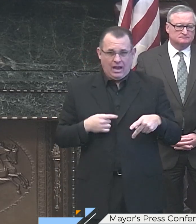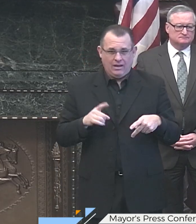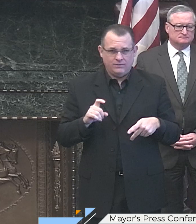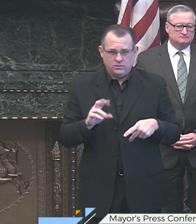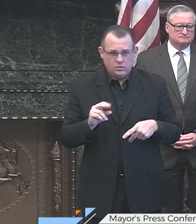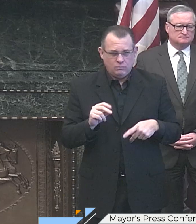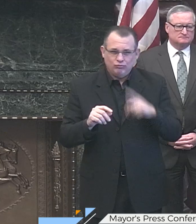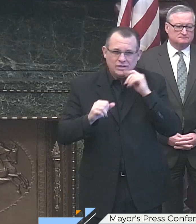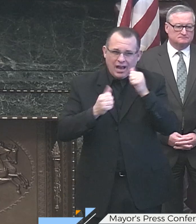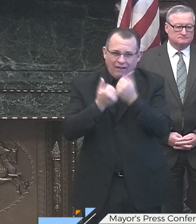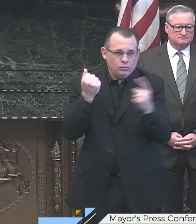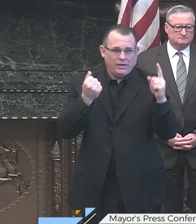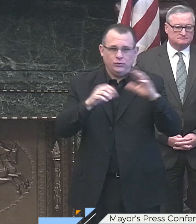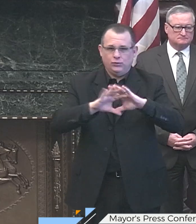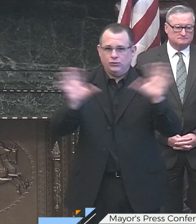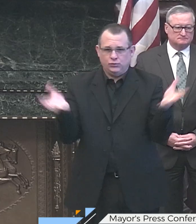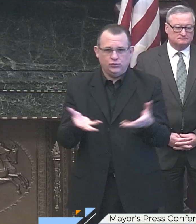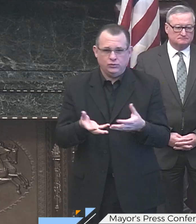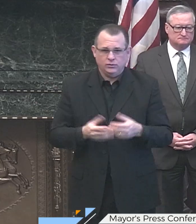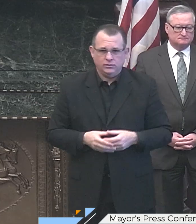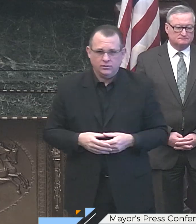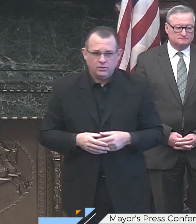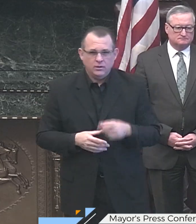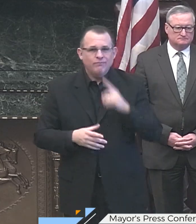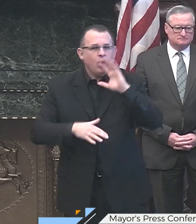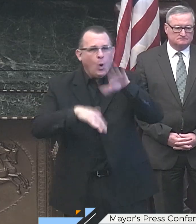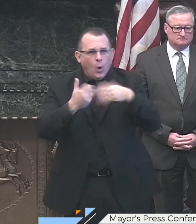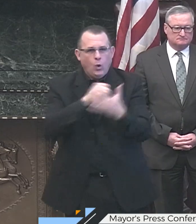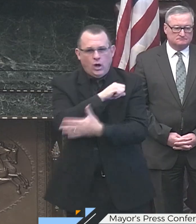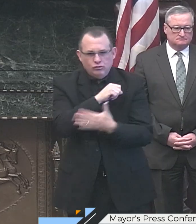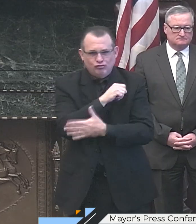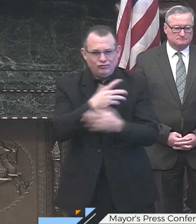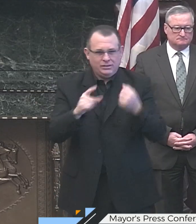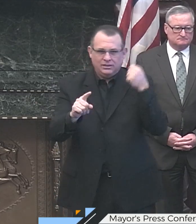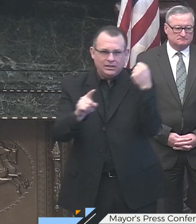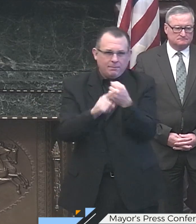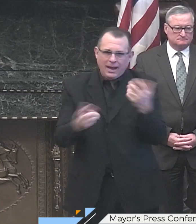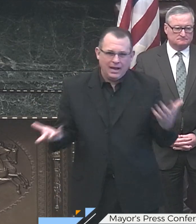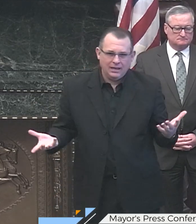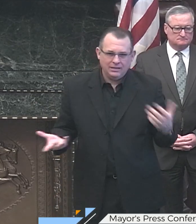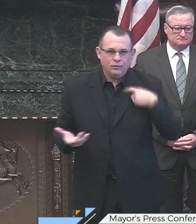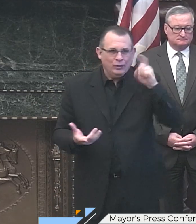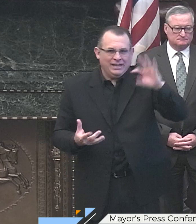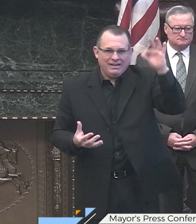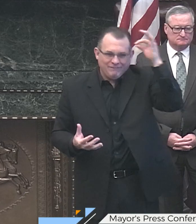or to Pennsylvania. This is a national issue, and we're going to need national support in order to solve it.